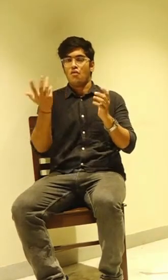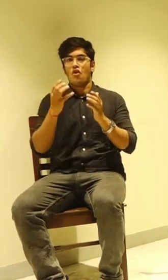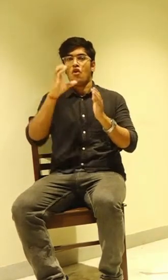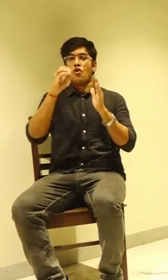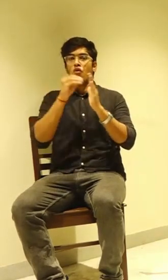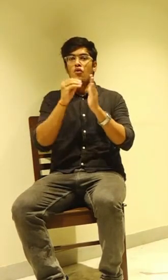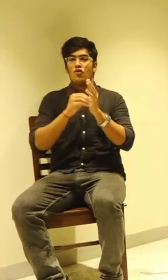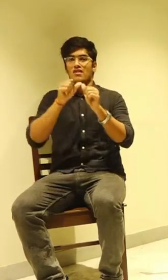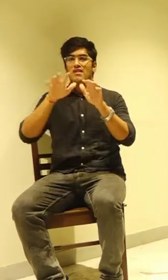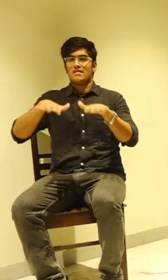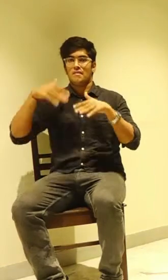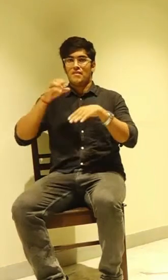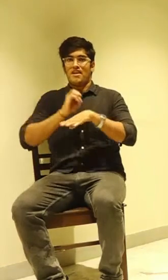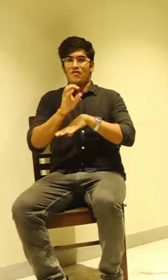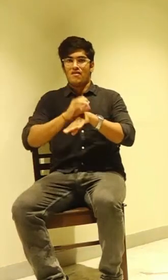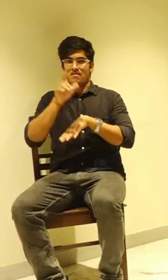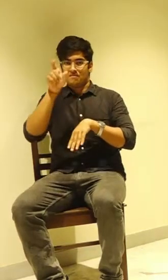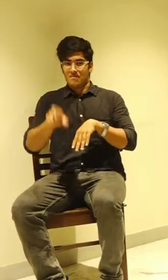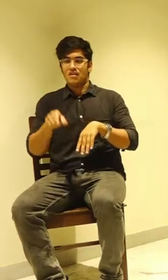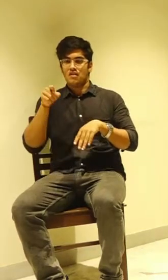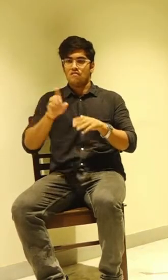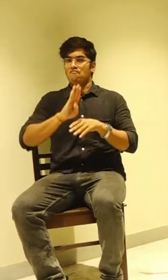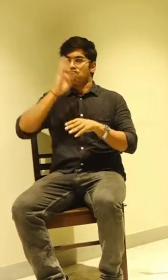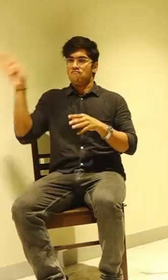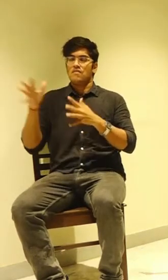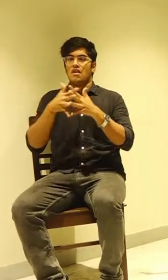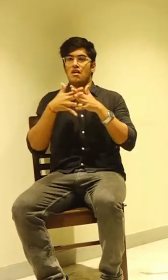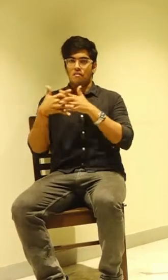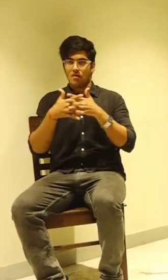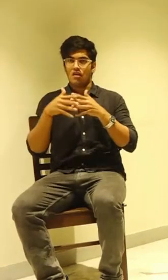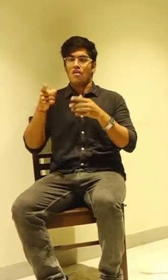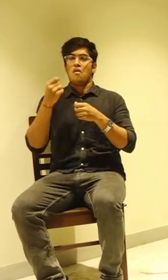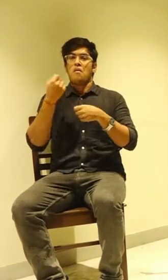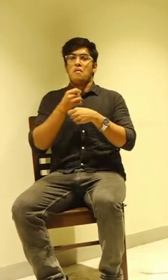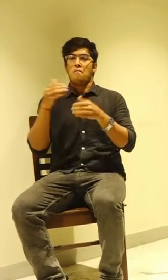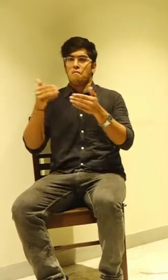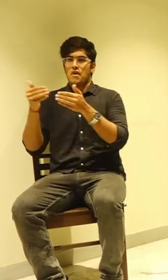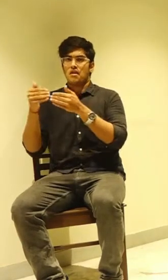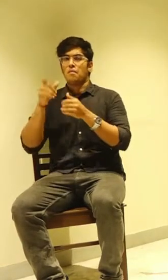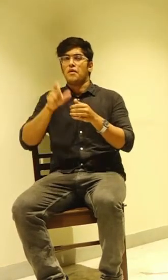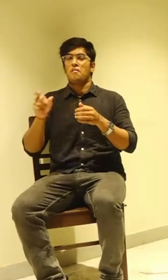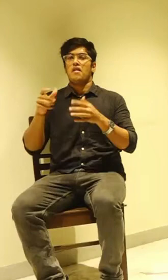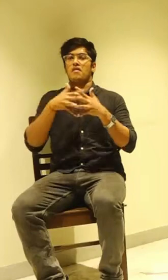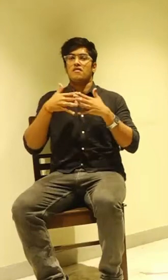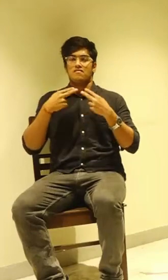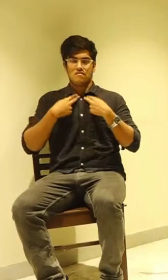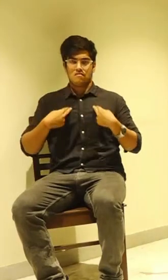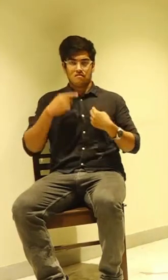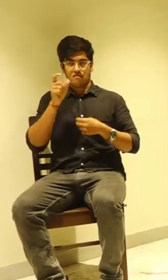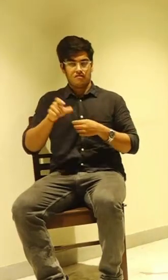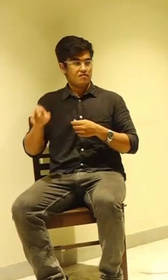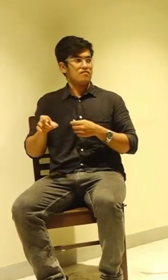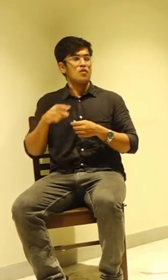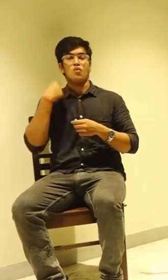Assembly's constitutional advisor, went to the United States and he met these great judges, Justice Felix Frankfurter and Judge Learned Hand,